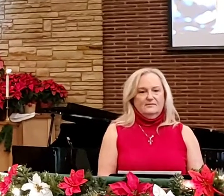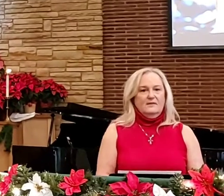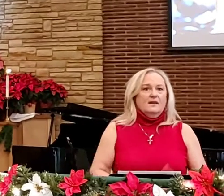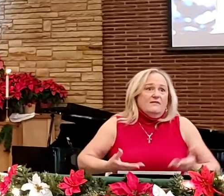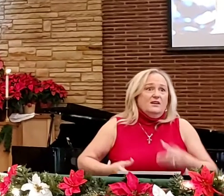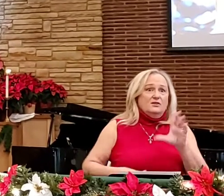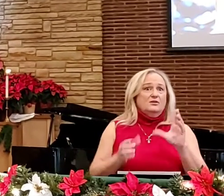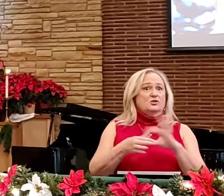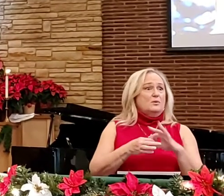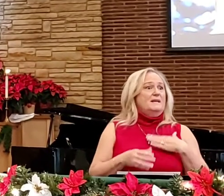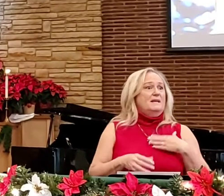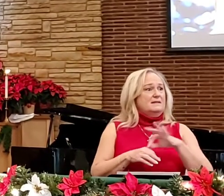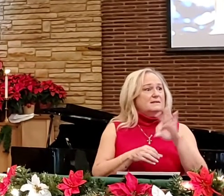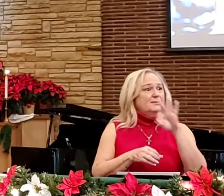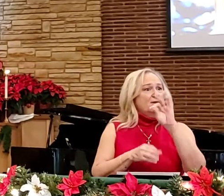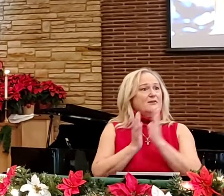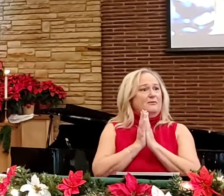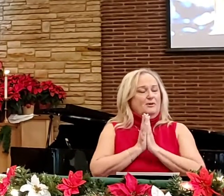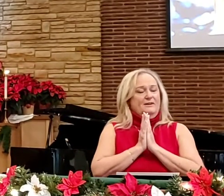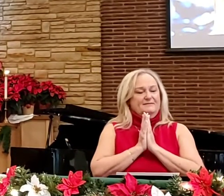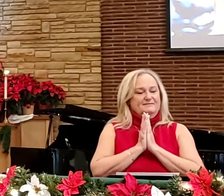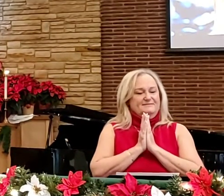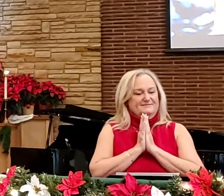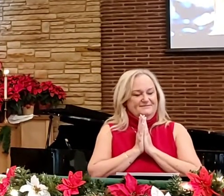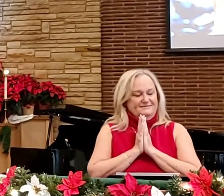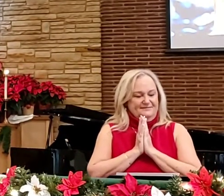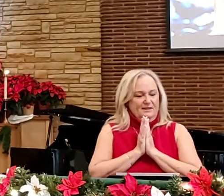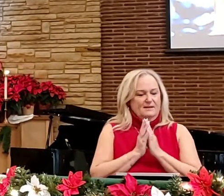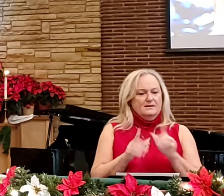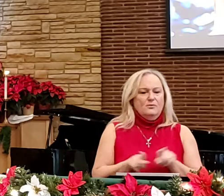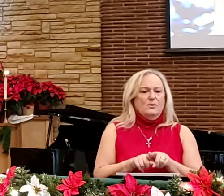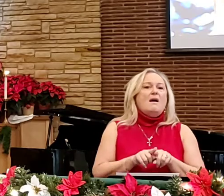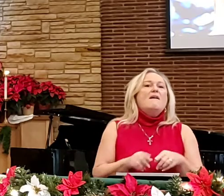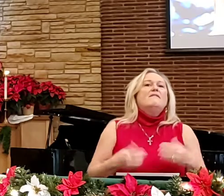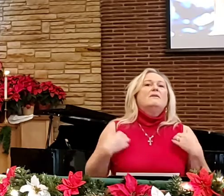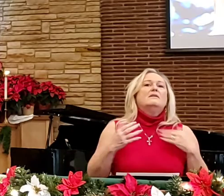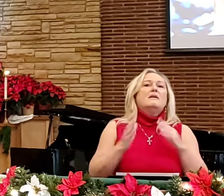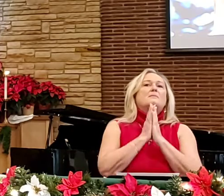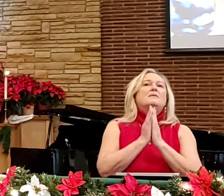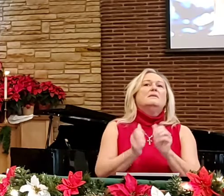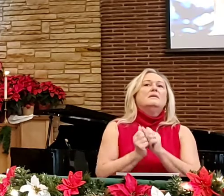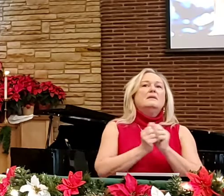I invite you to join me in the spirit of prayer as